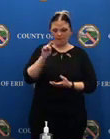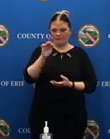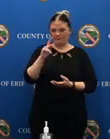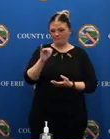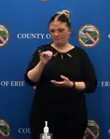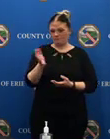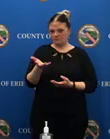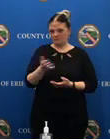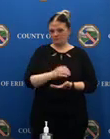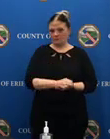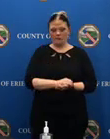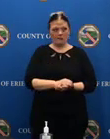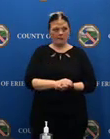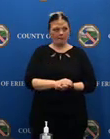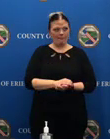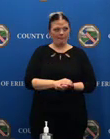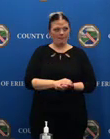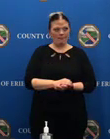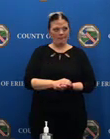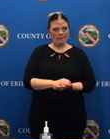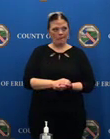on.